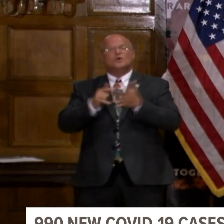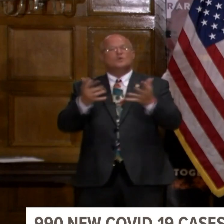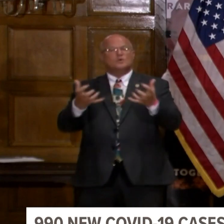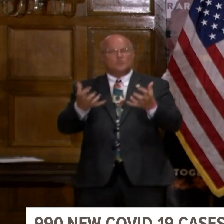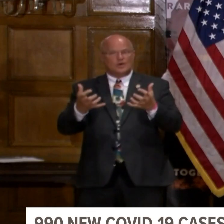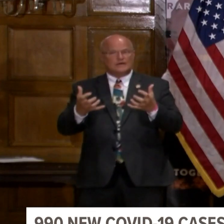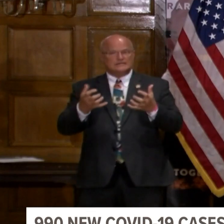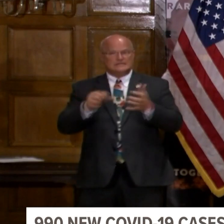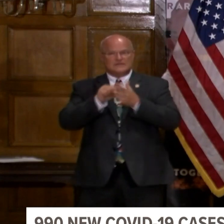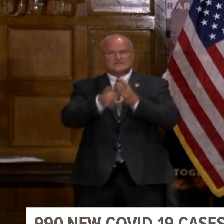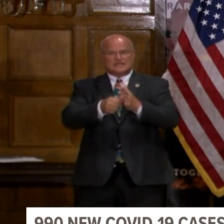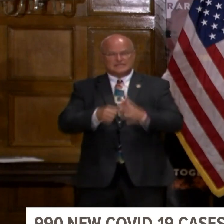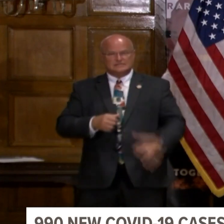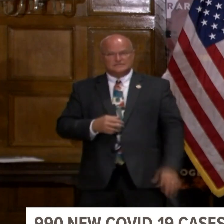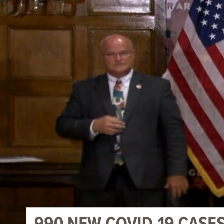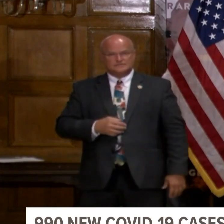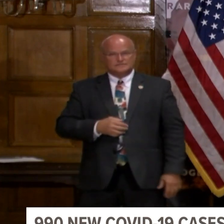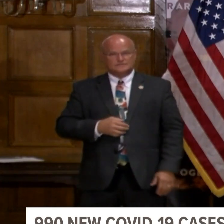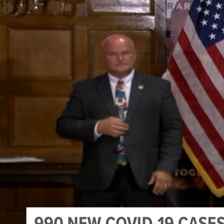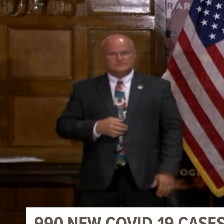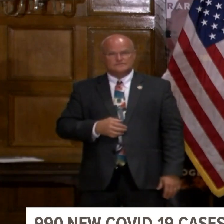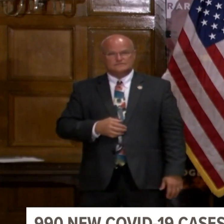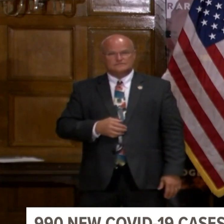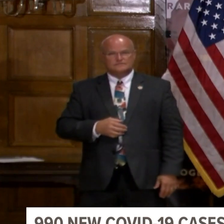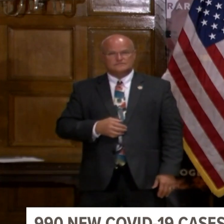that's what we want to emphasize.